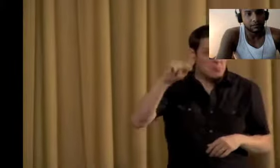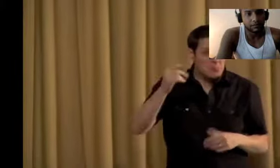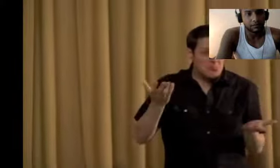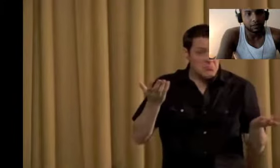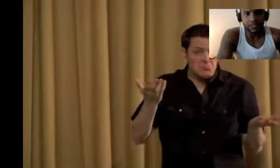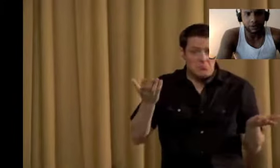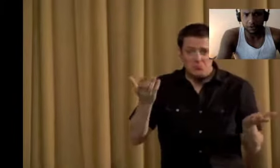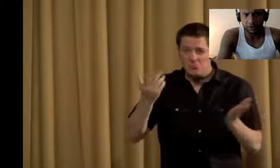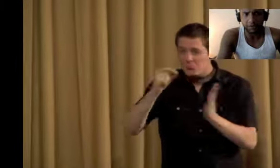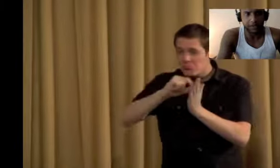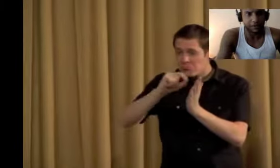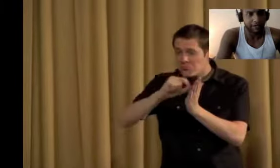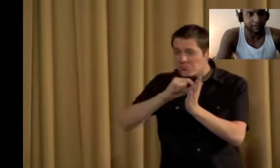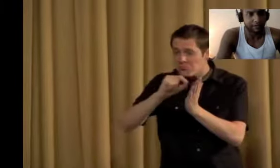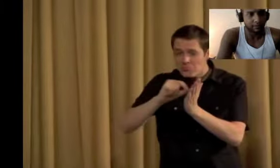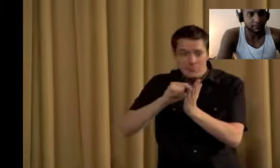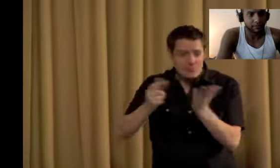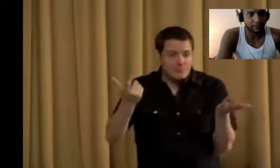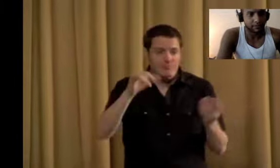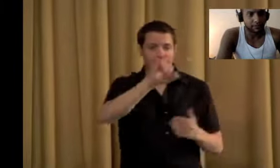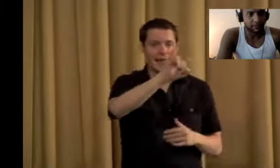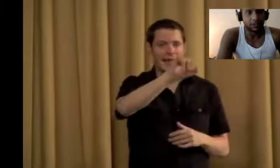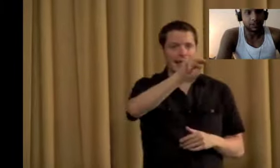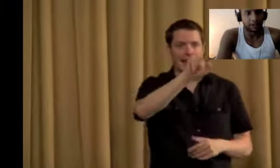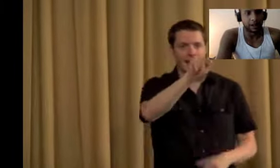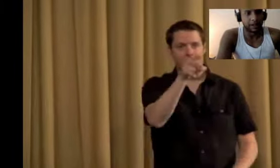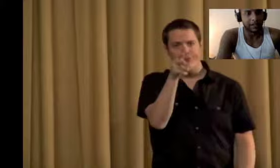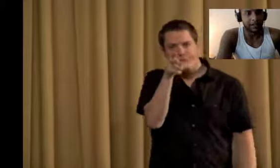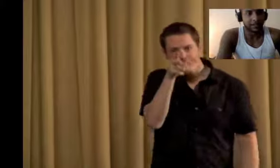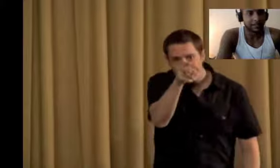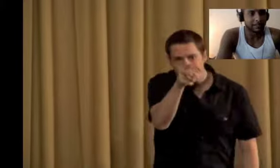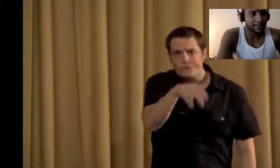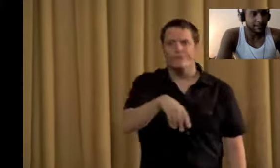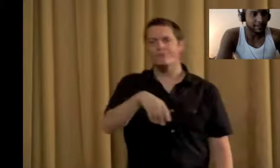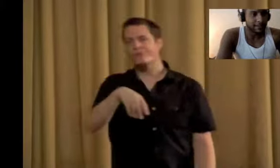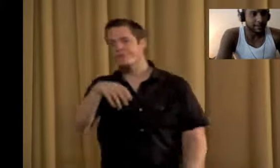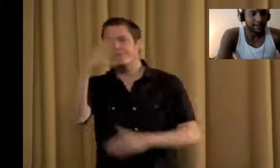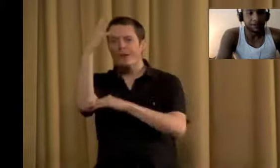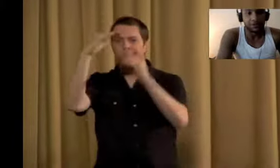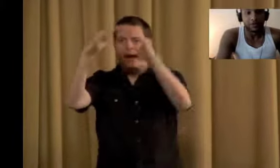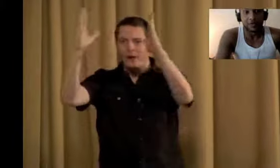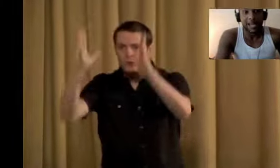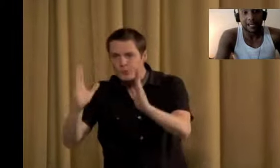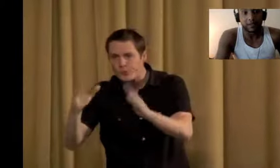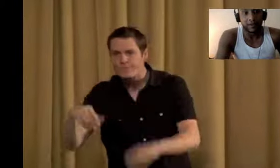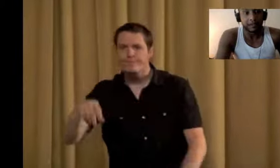You guys know what a script is, right? So you write on it, and then you can edit with it.